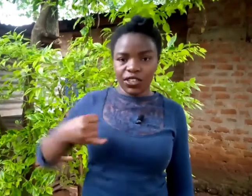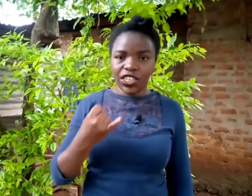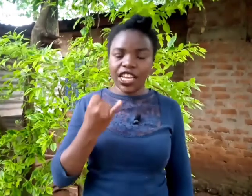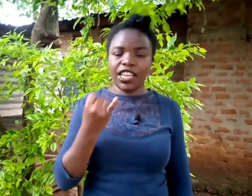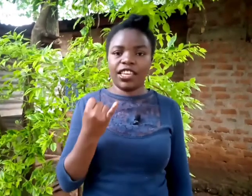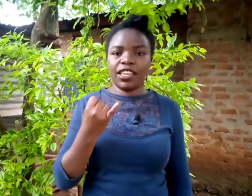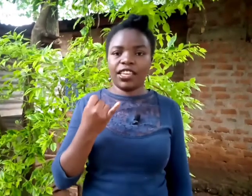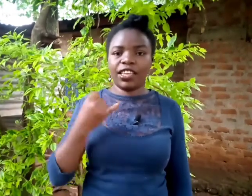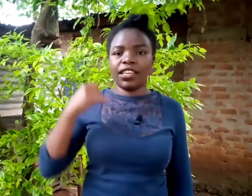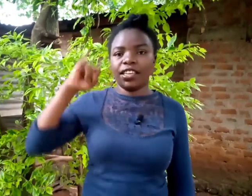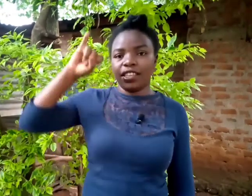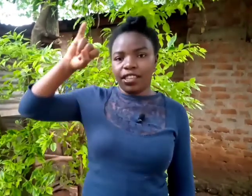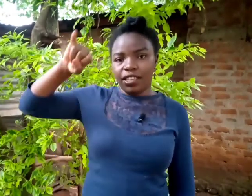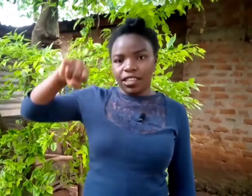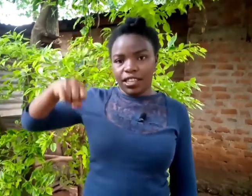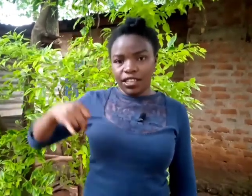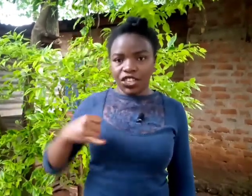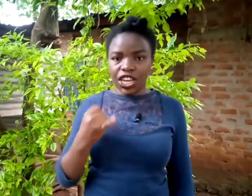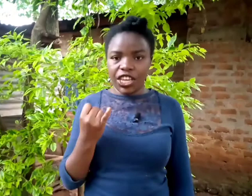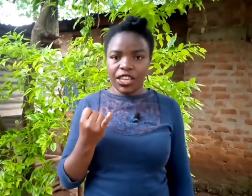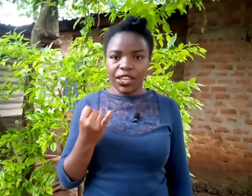J. J.